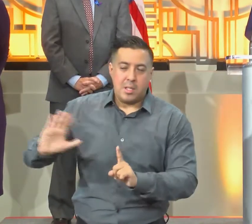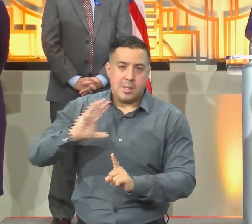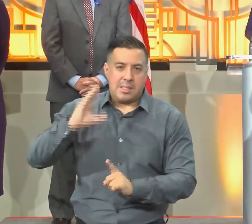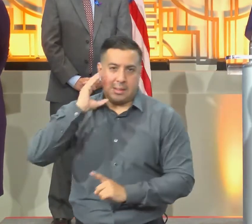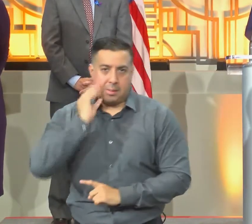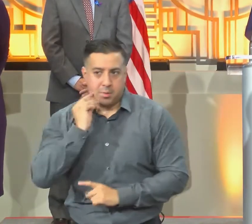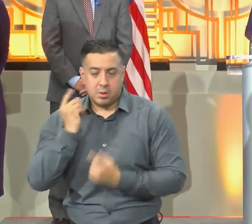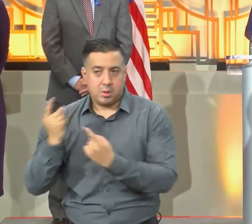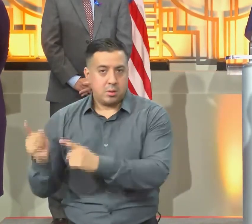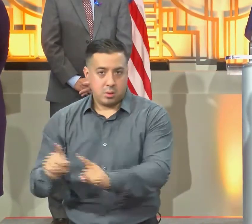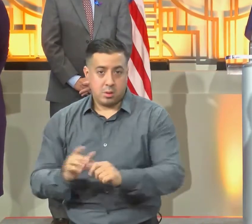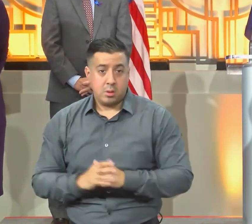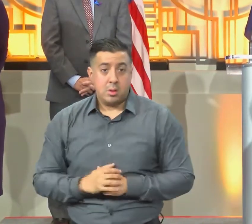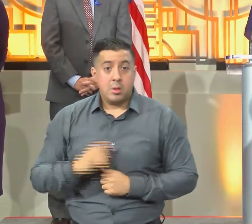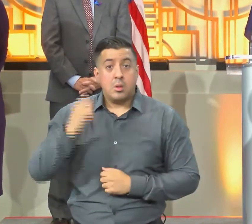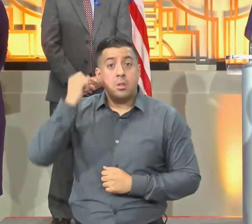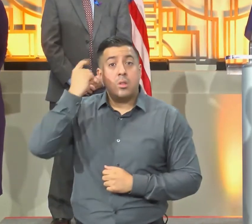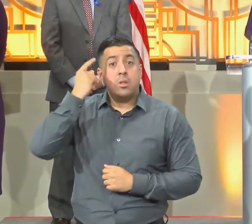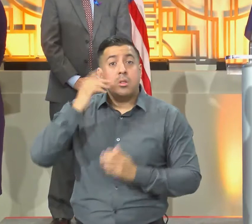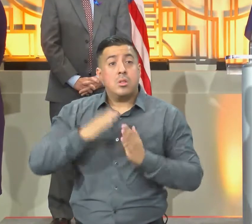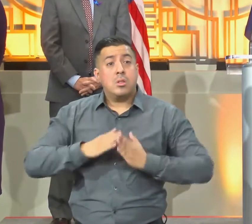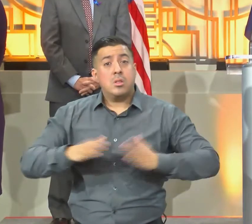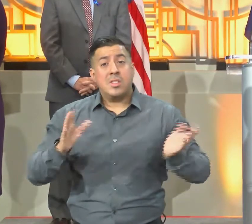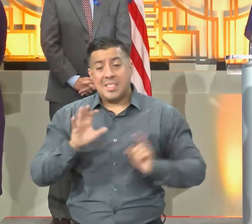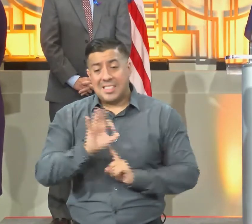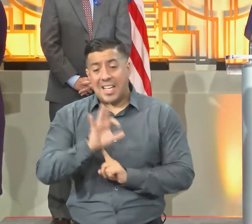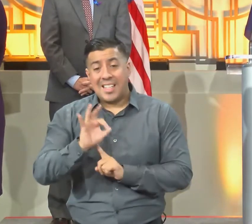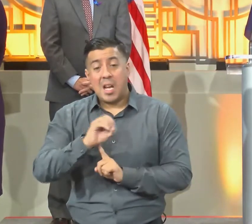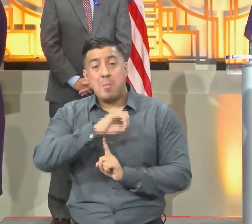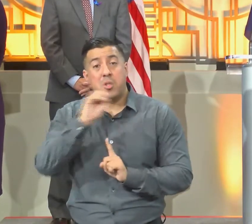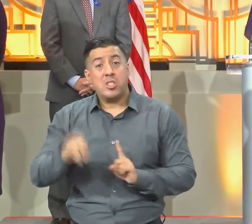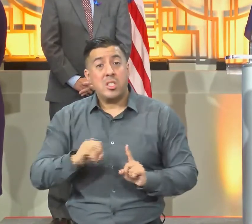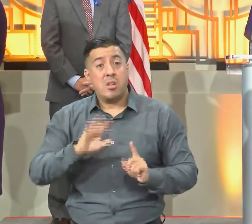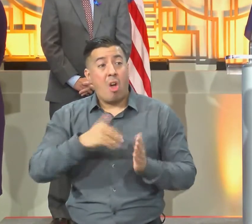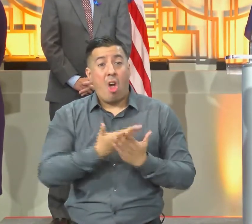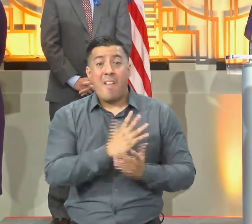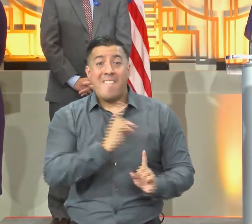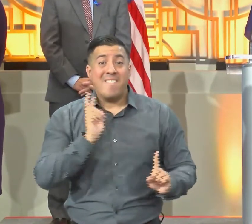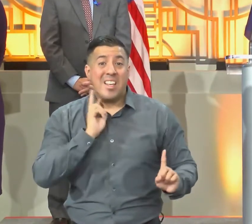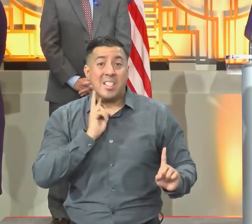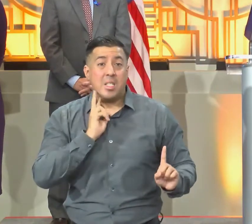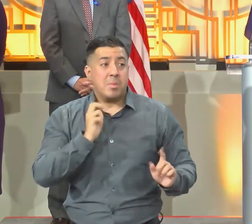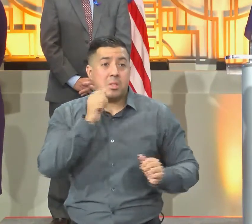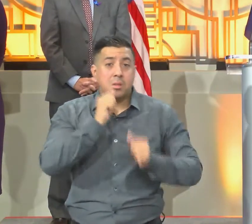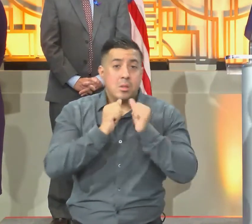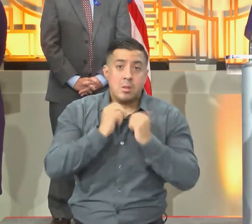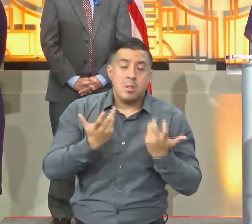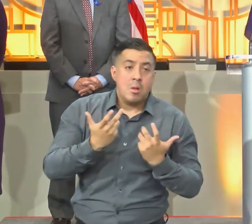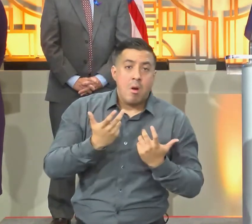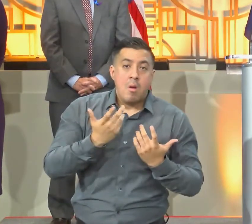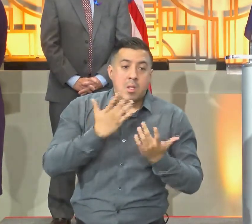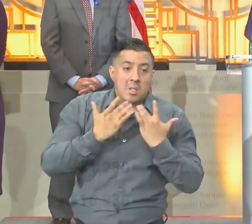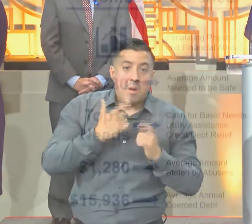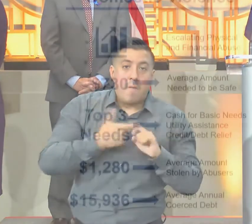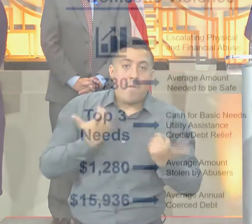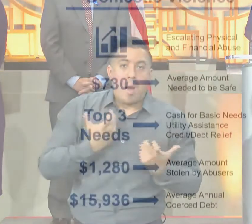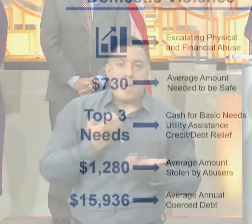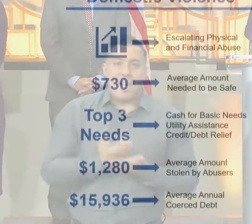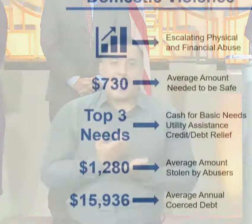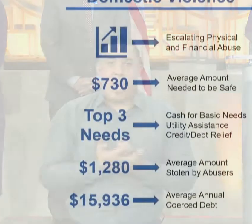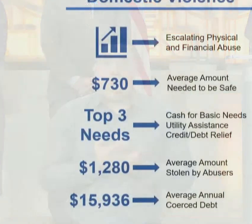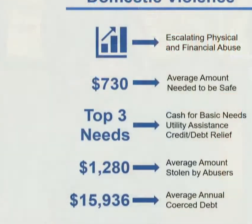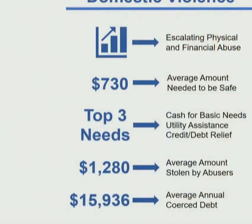In general, 99% of domestic violence victims suffer from economic abuse, be